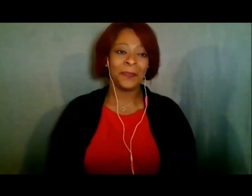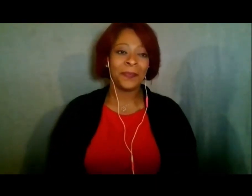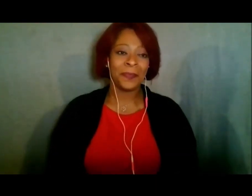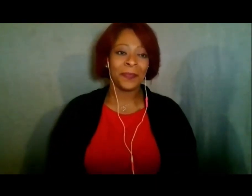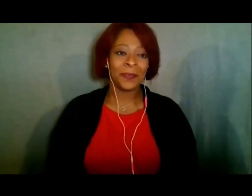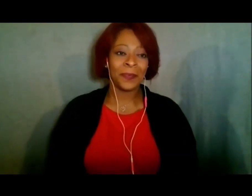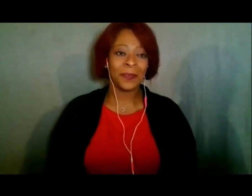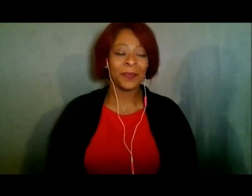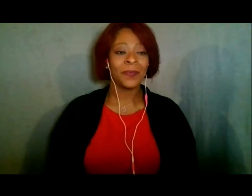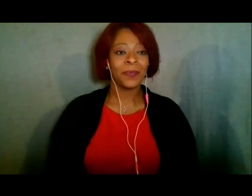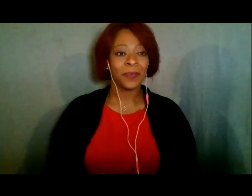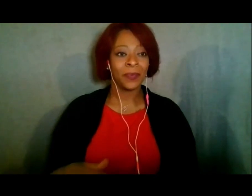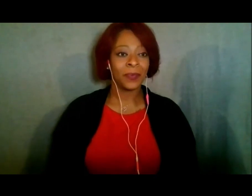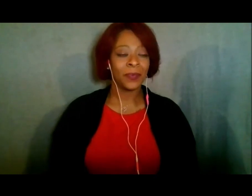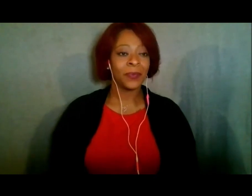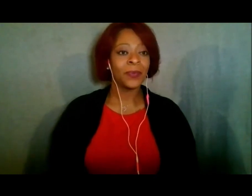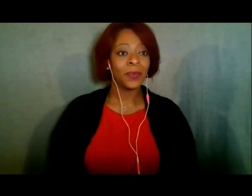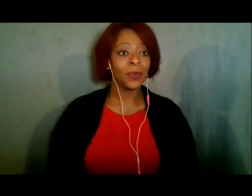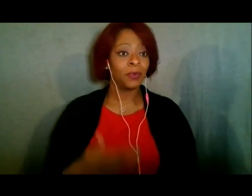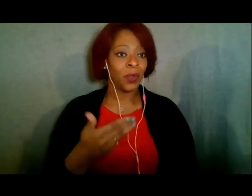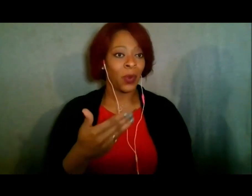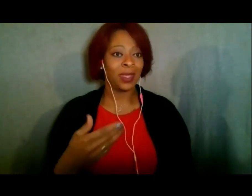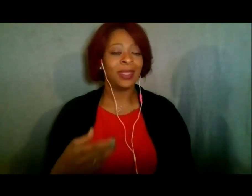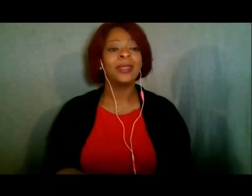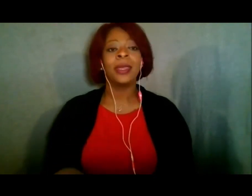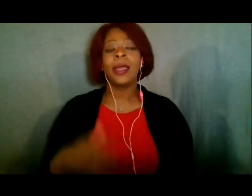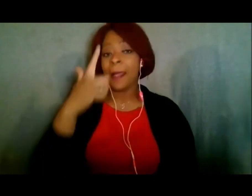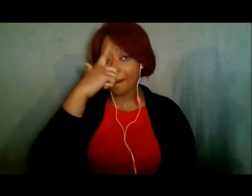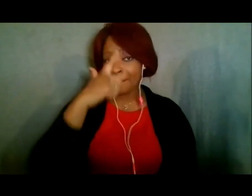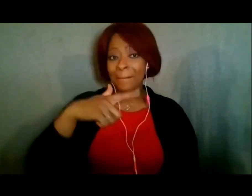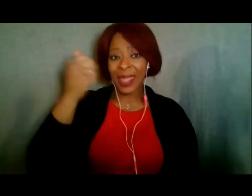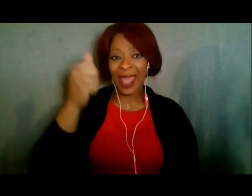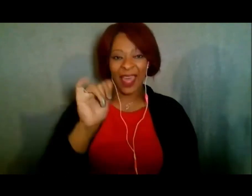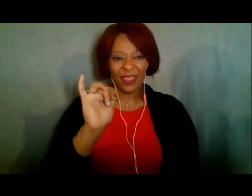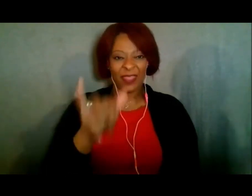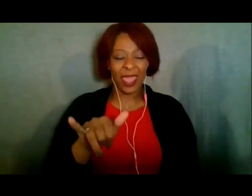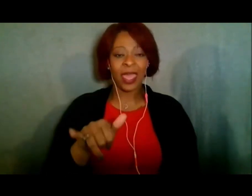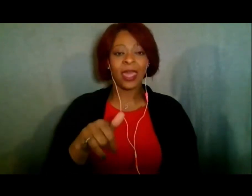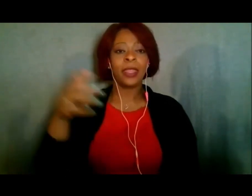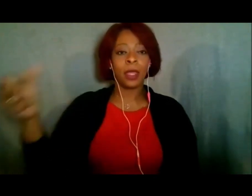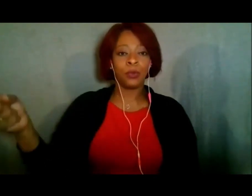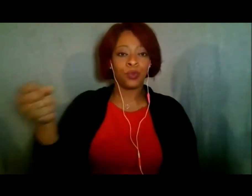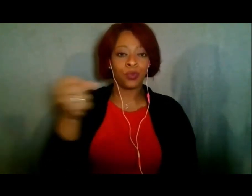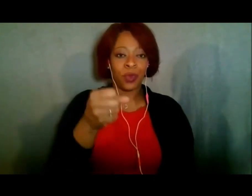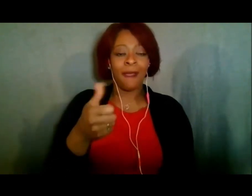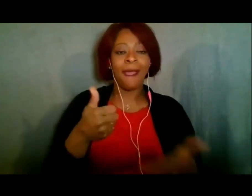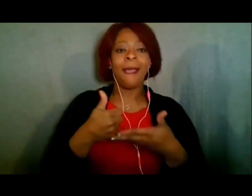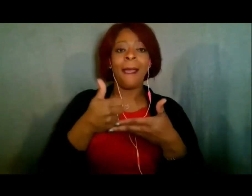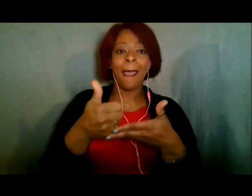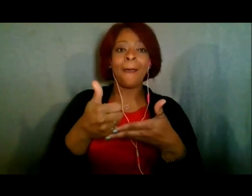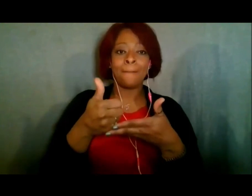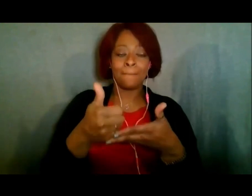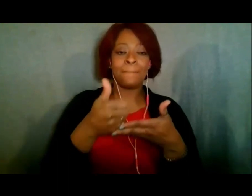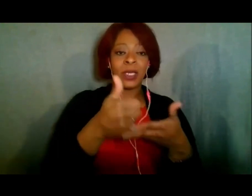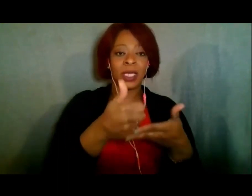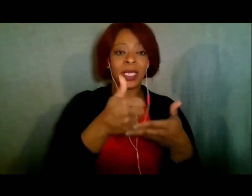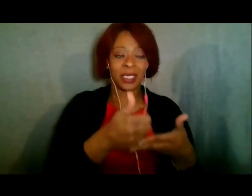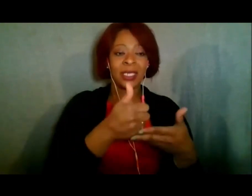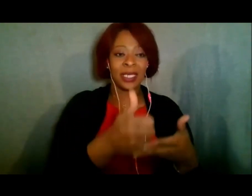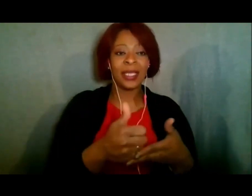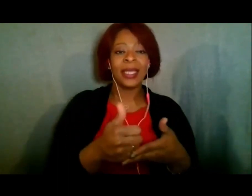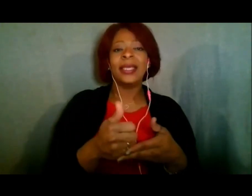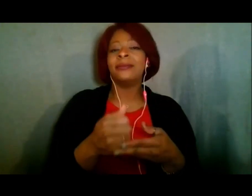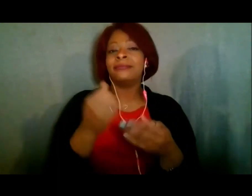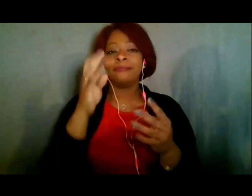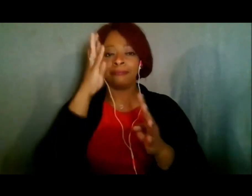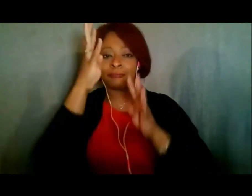Can you because of the, oh, go ahead. Because of that, they are bringing in helpers and thinking of new